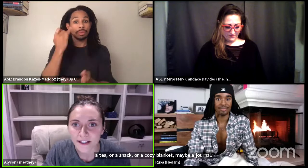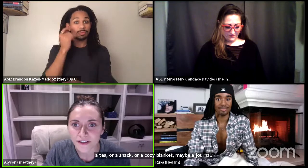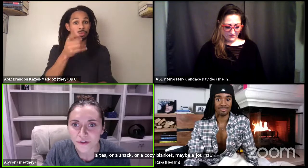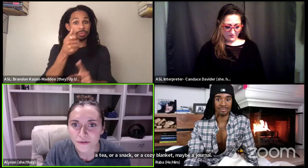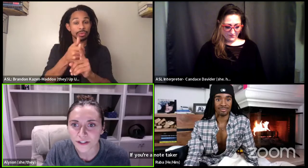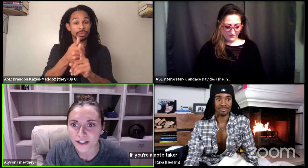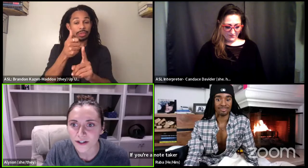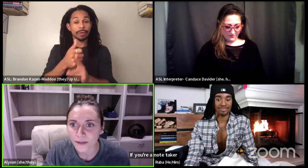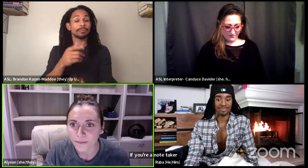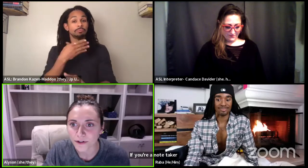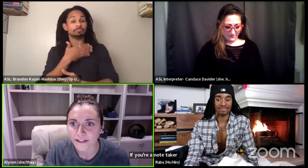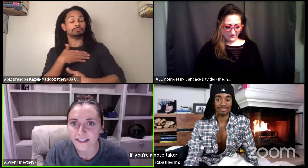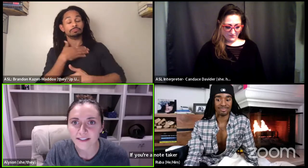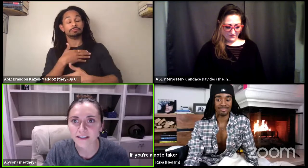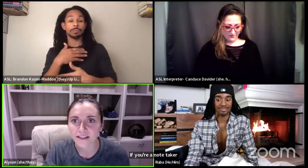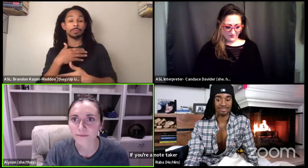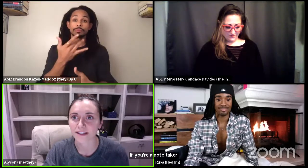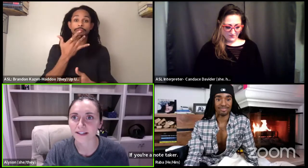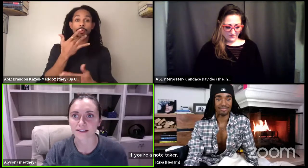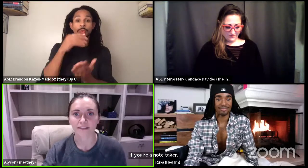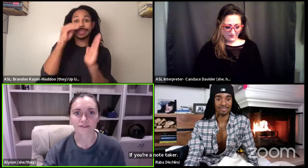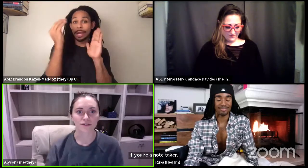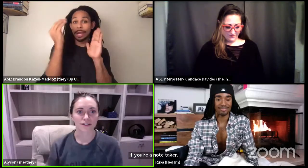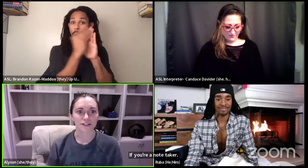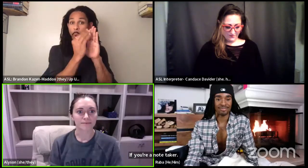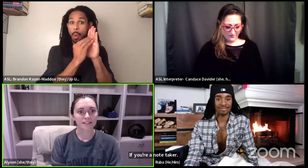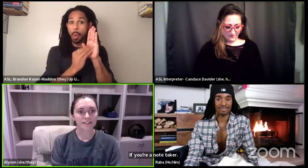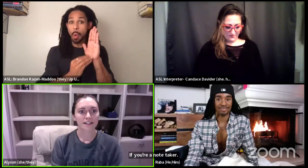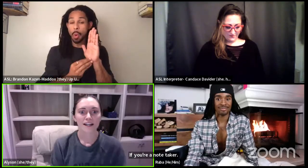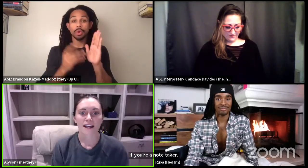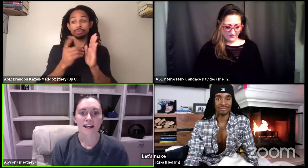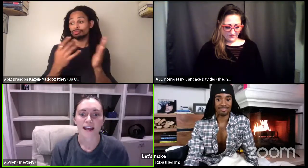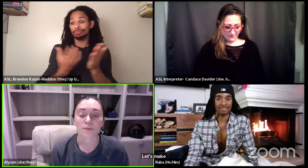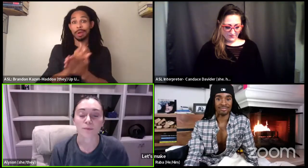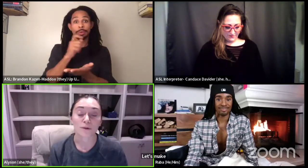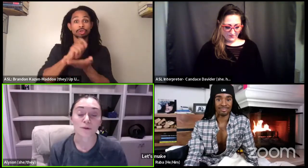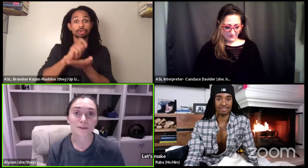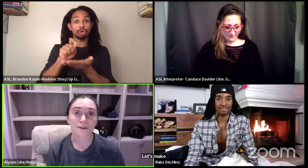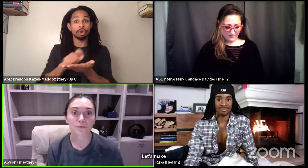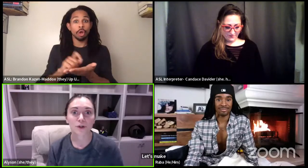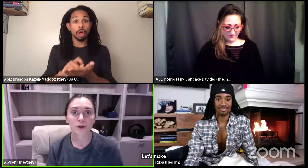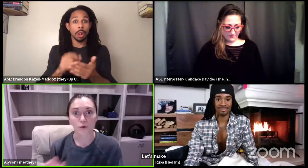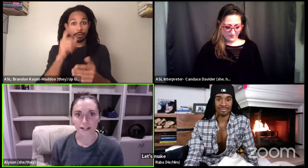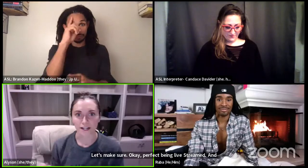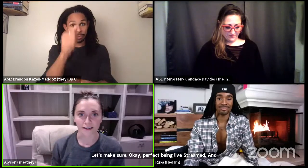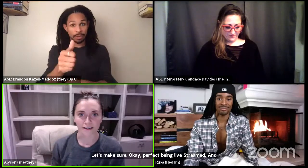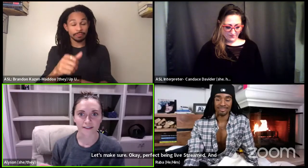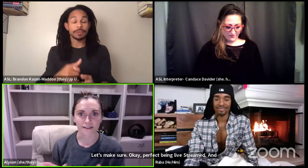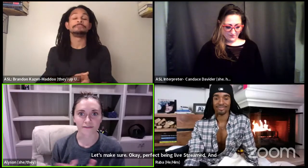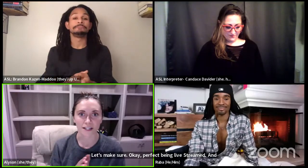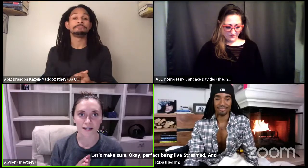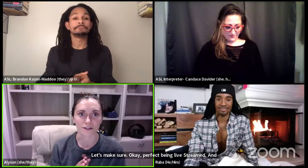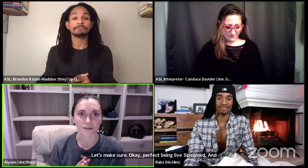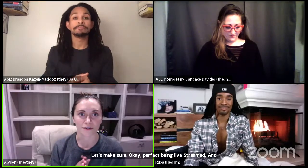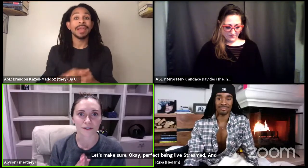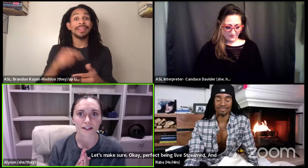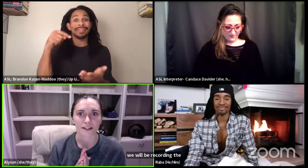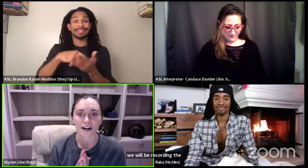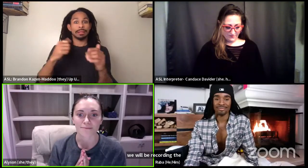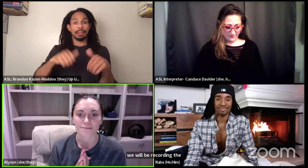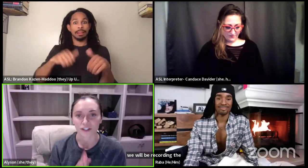Let's make sure. Okay, perfect. Being live streamed. And we will be recording the